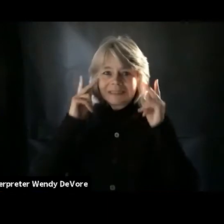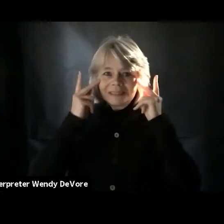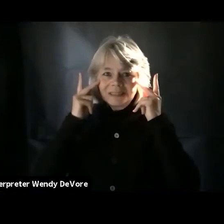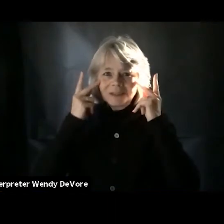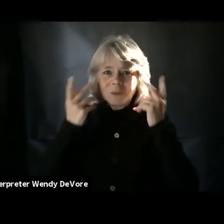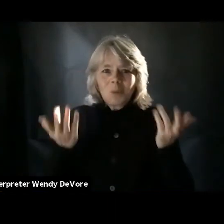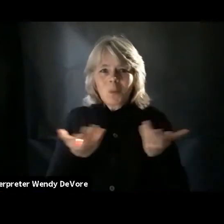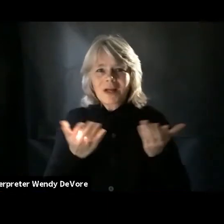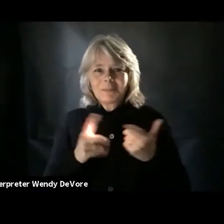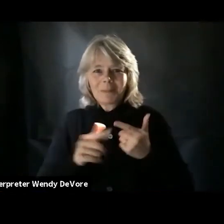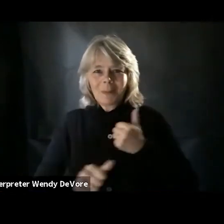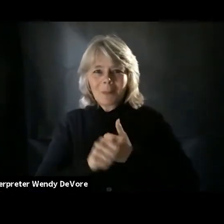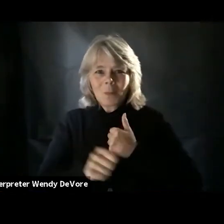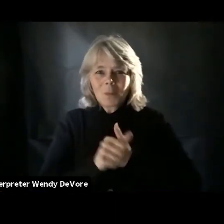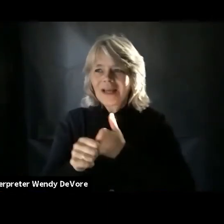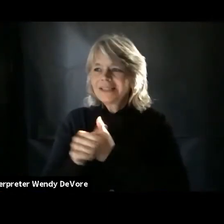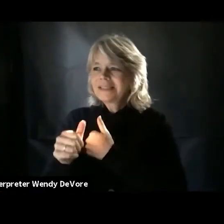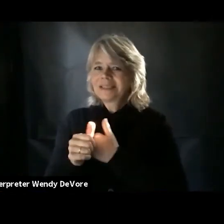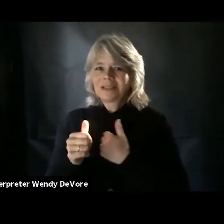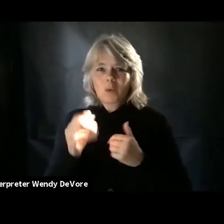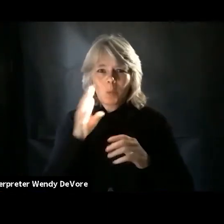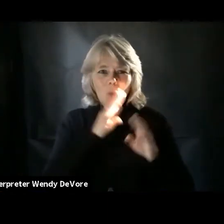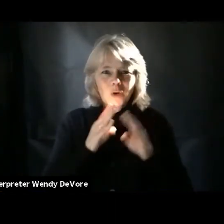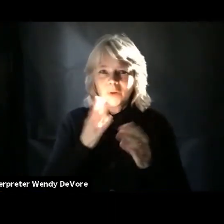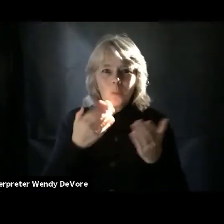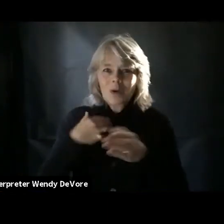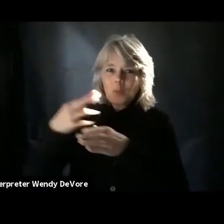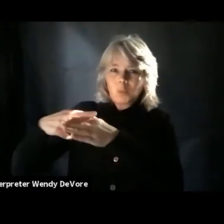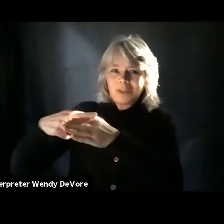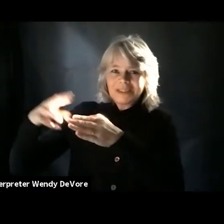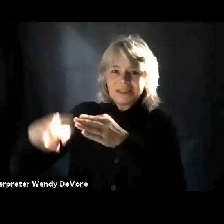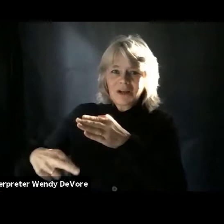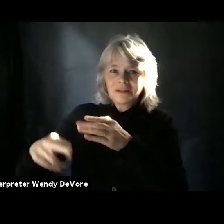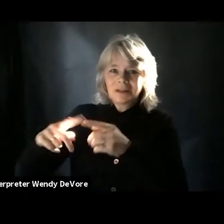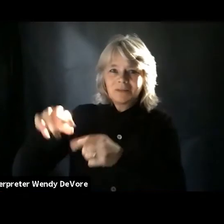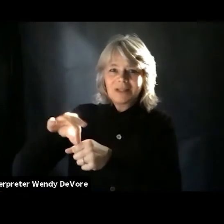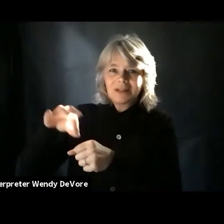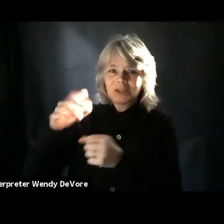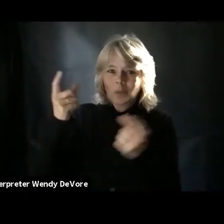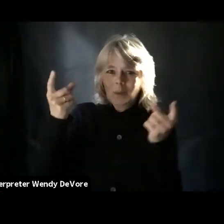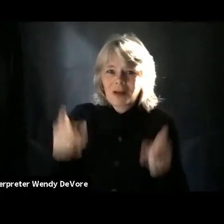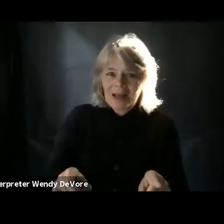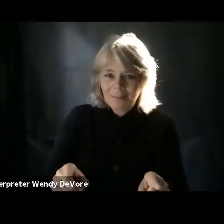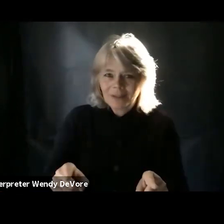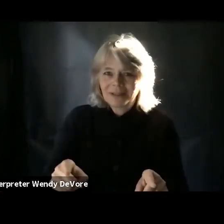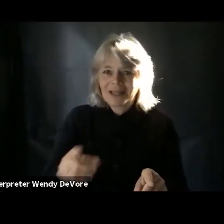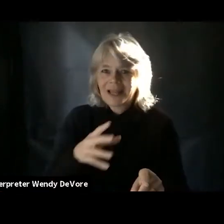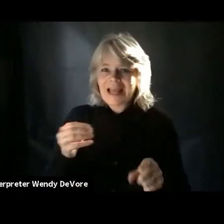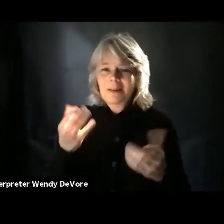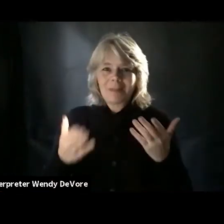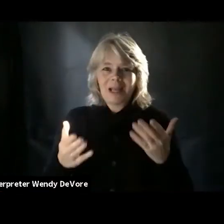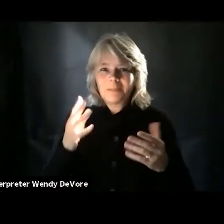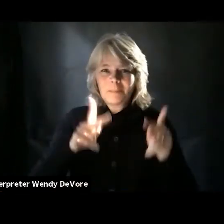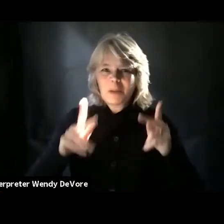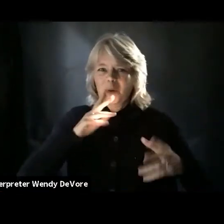our worries about the outcome of this election and the potential violence that